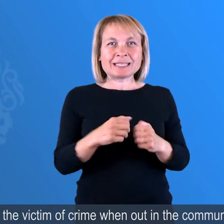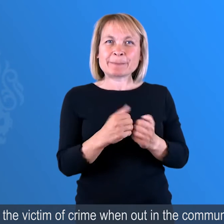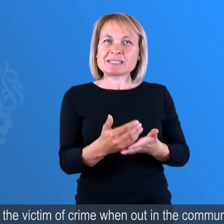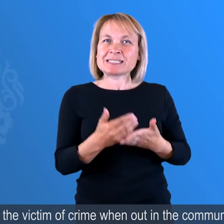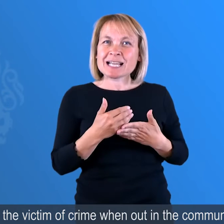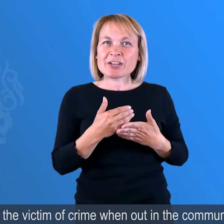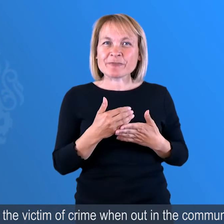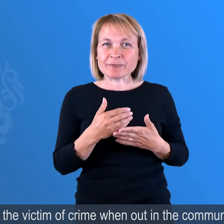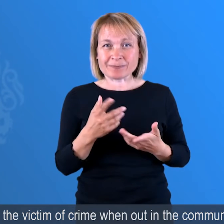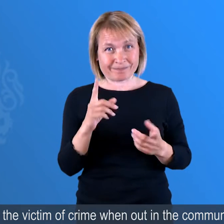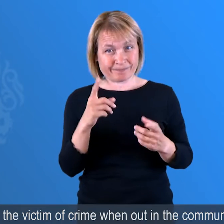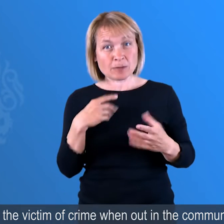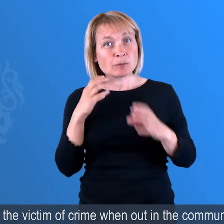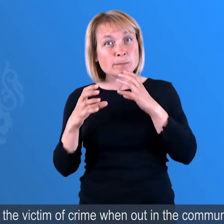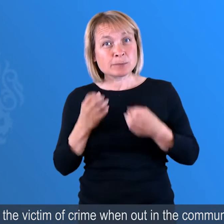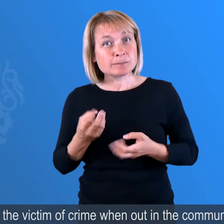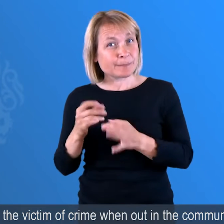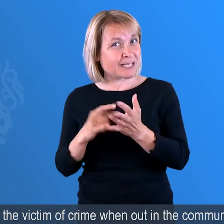crime when out in the community.